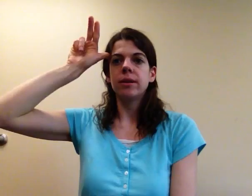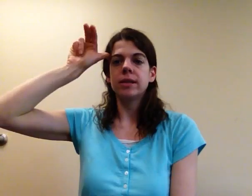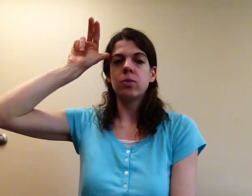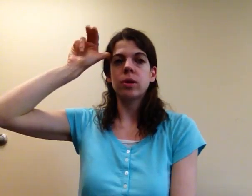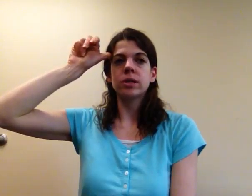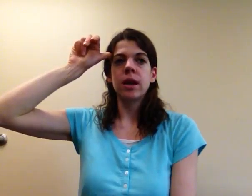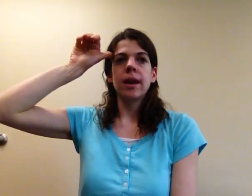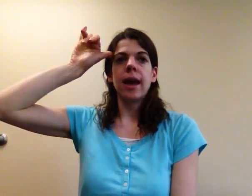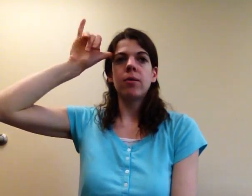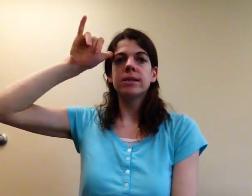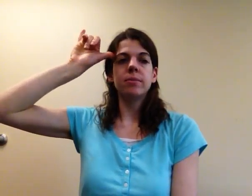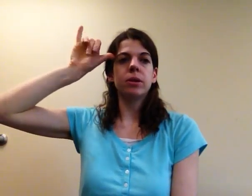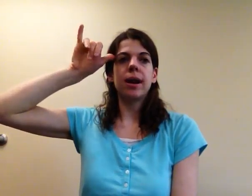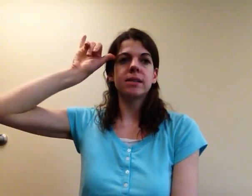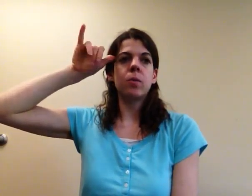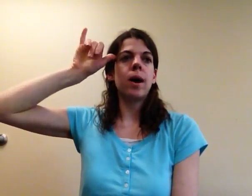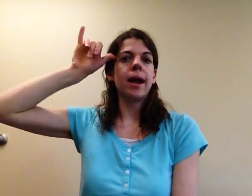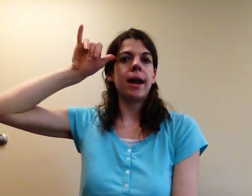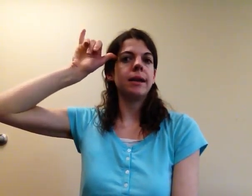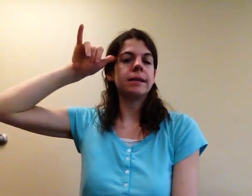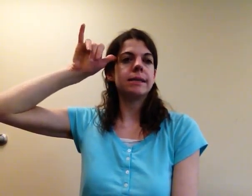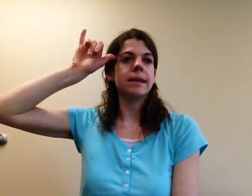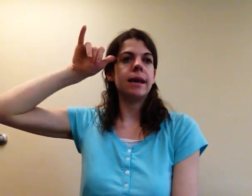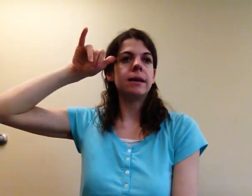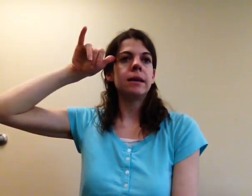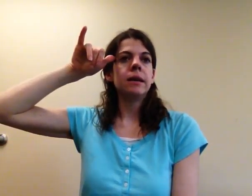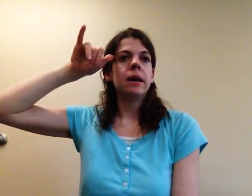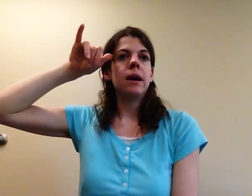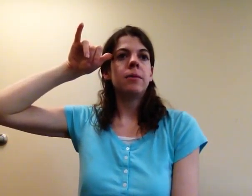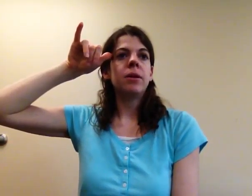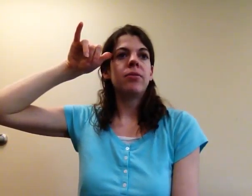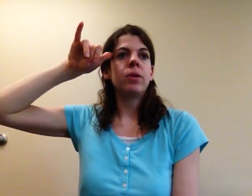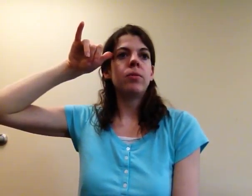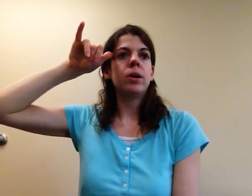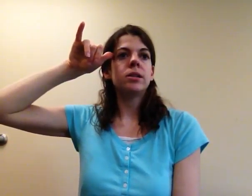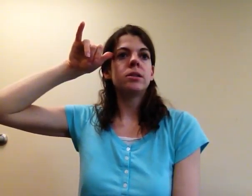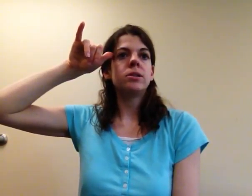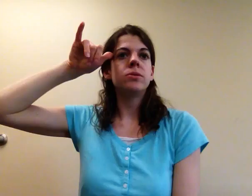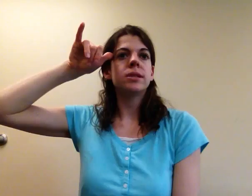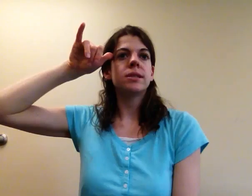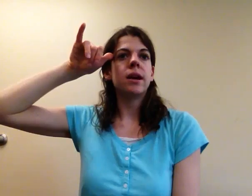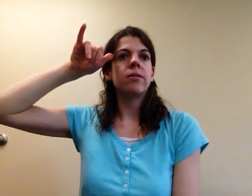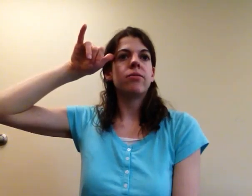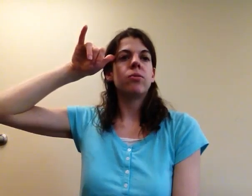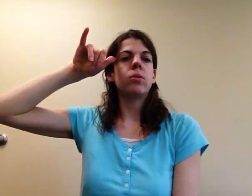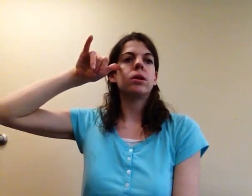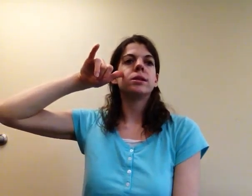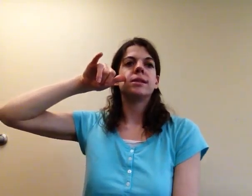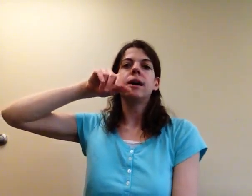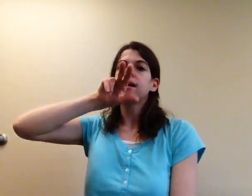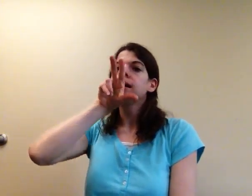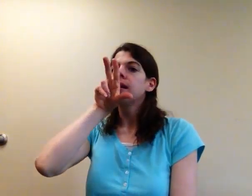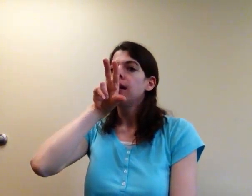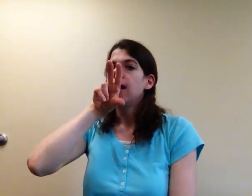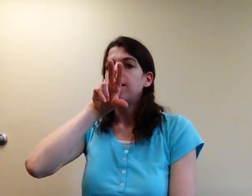that's horse. Cow is similar, it has a Y hand instead. If we want to do the sign for duck, it's